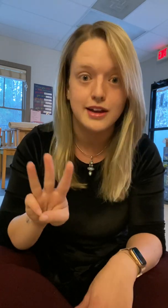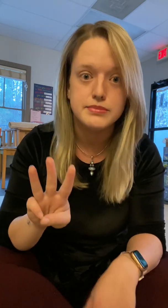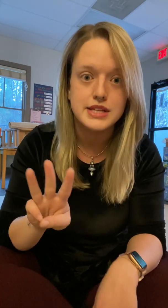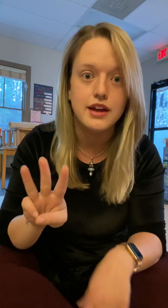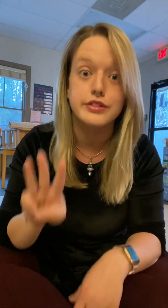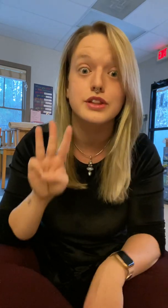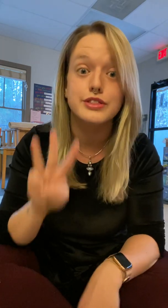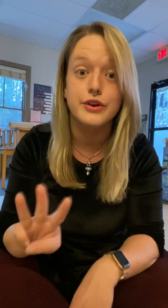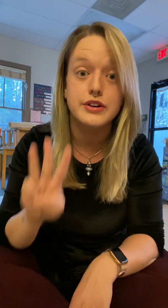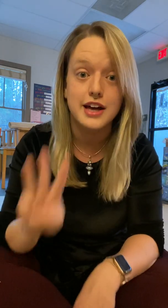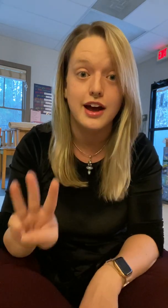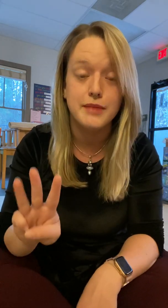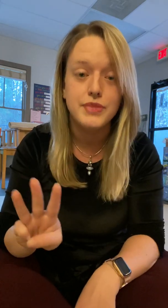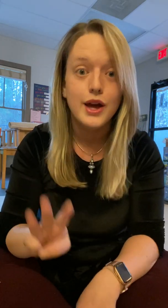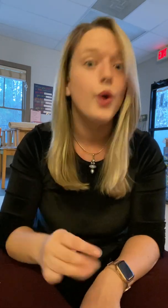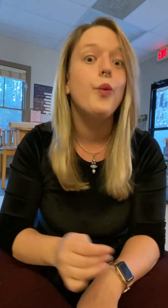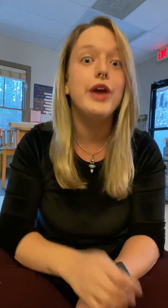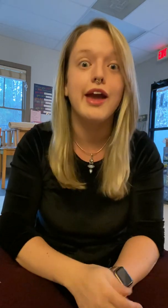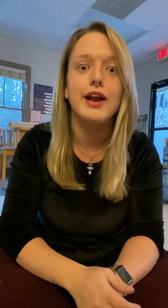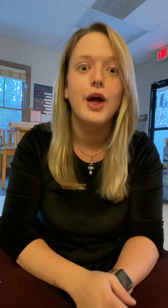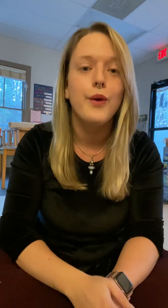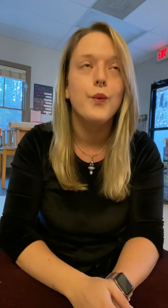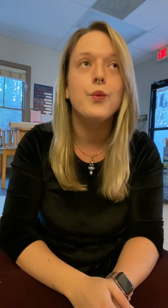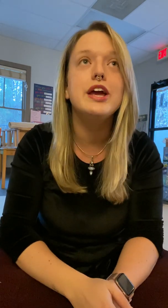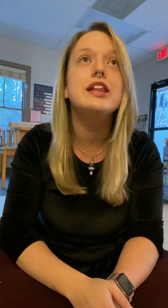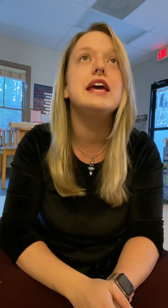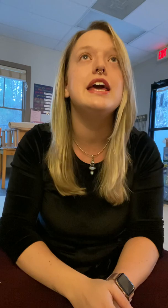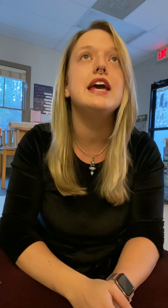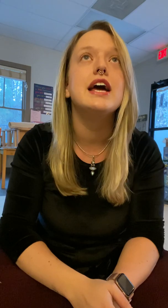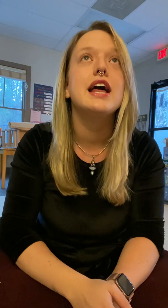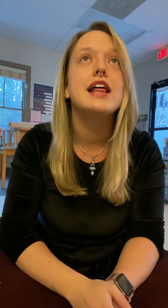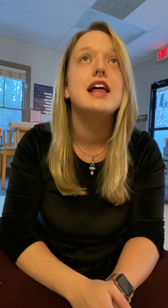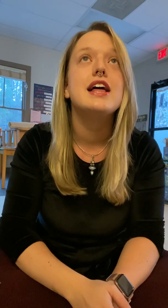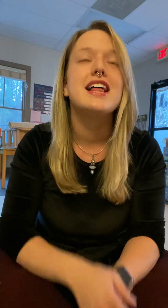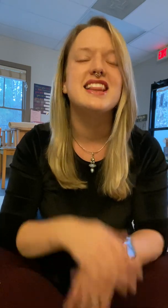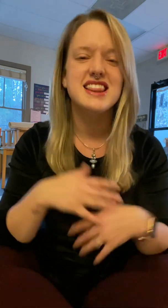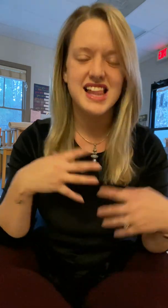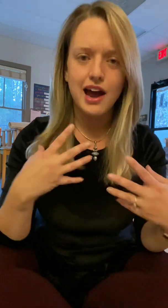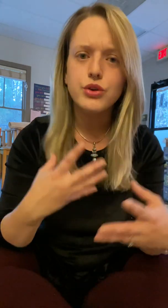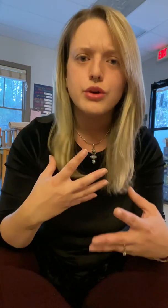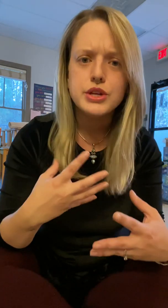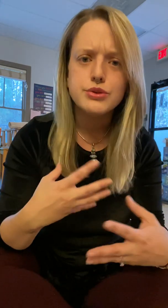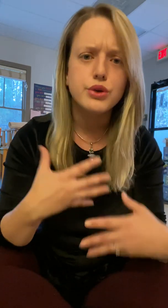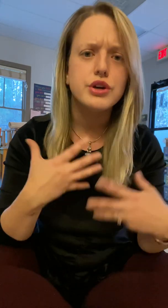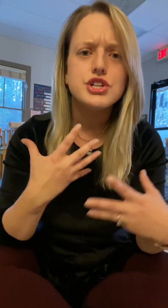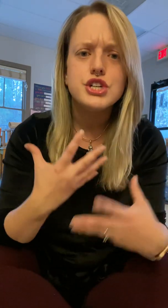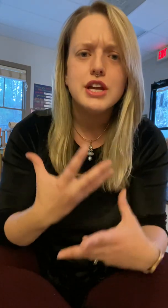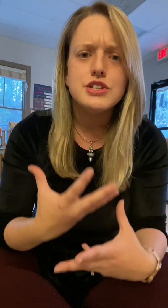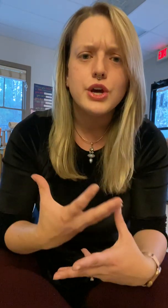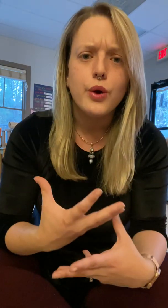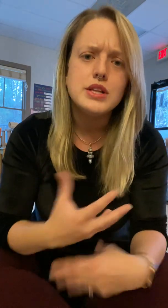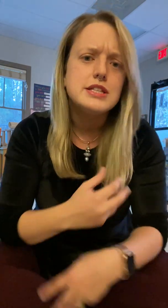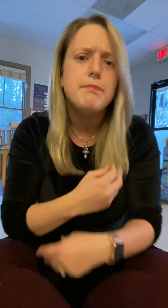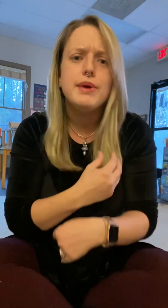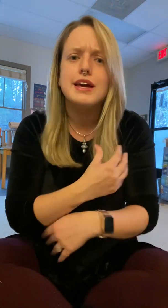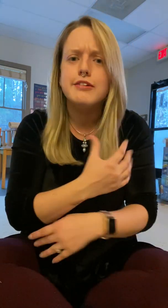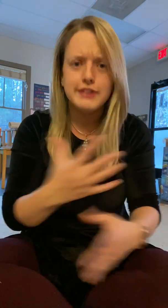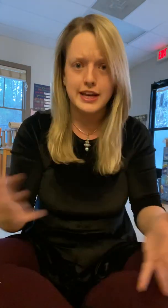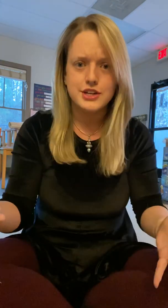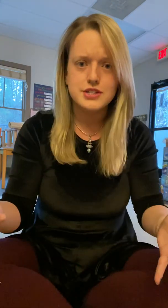And on the third time, we get really louder. We do a crescendo. It's the big finish.